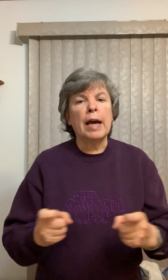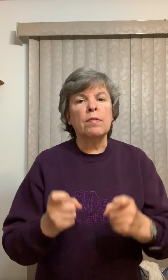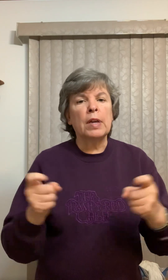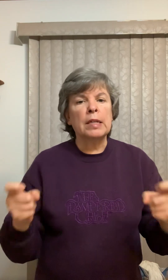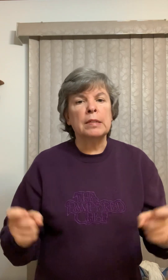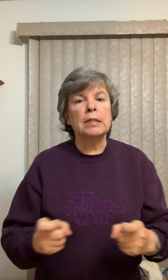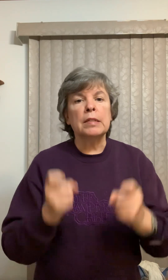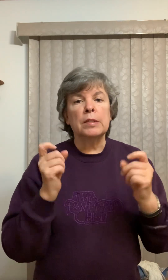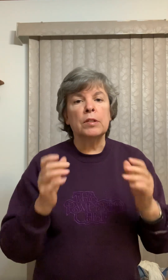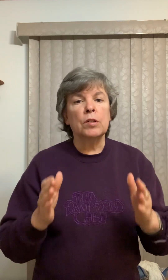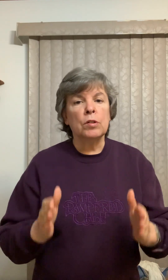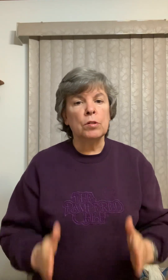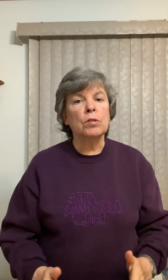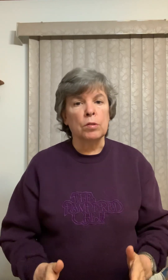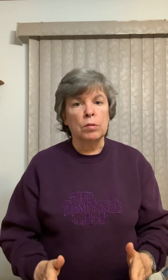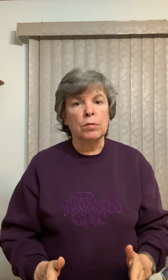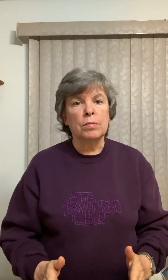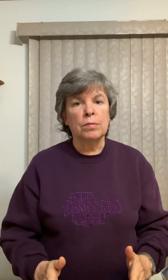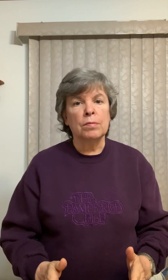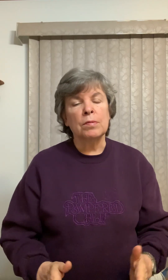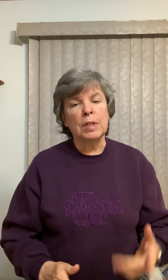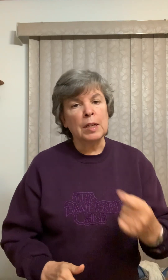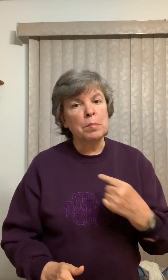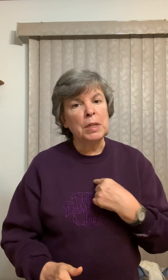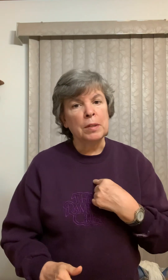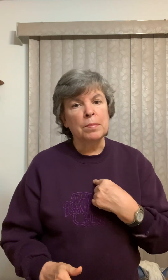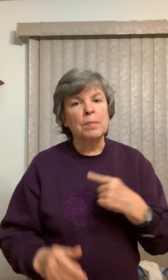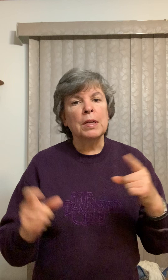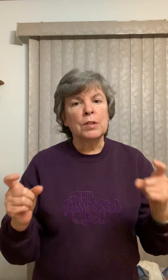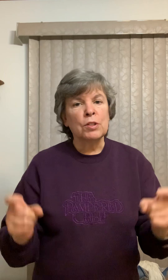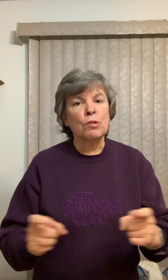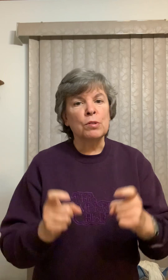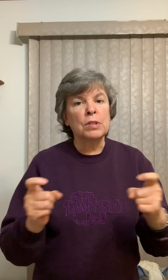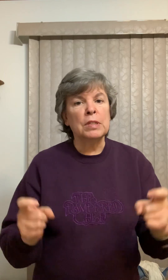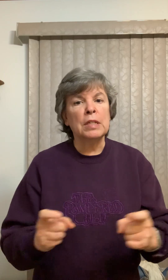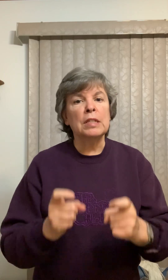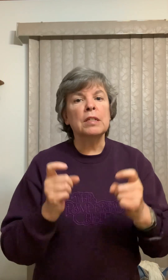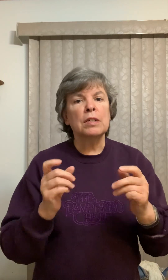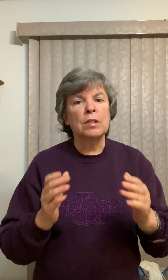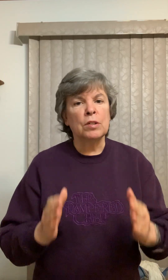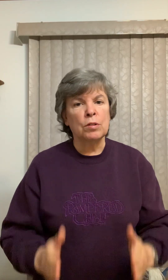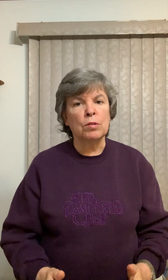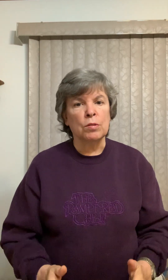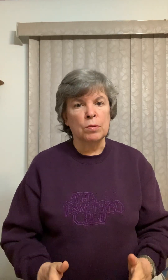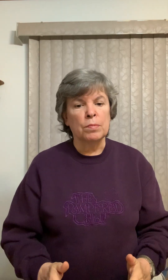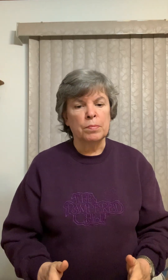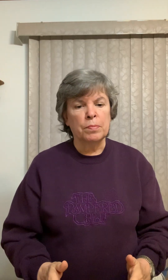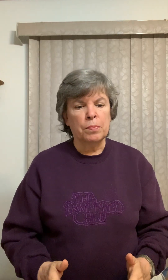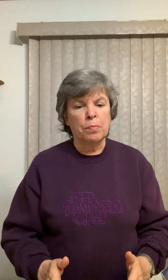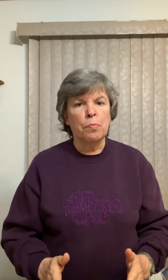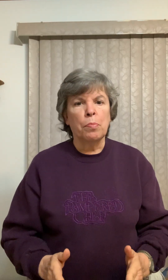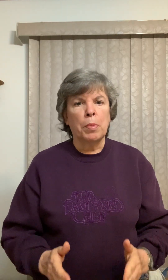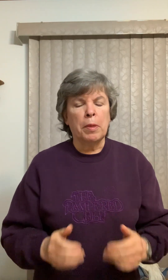a sin-er, like me. So sin-er,